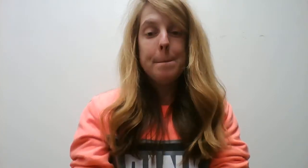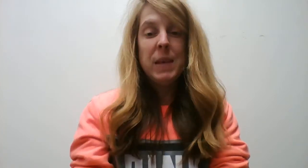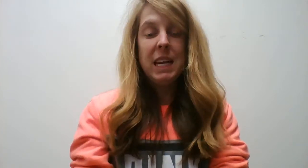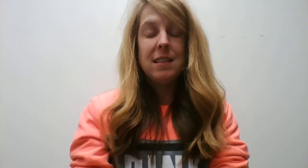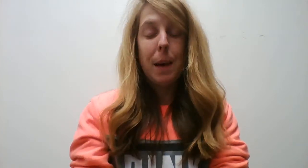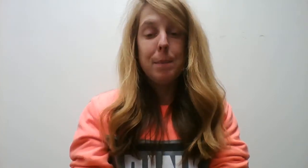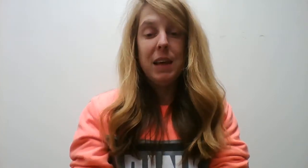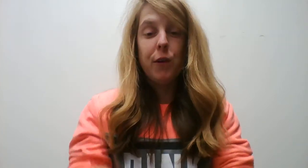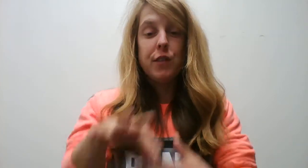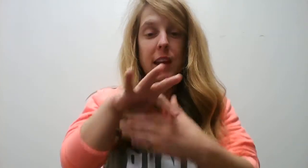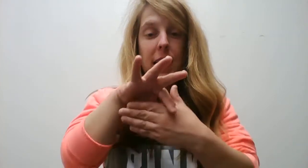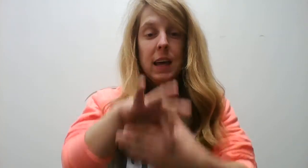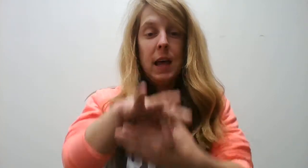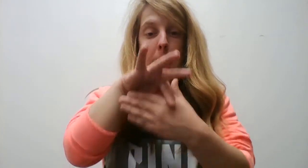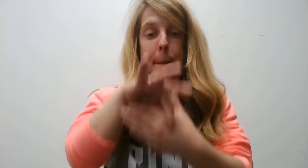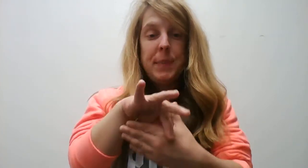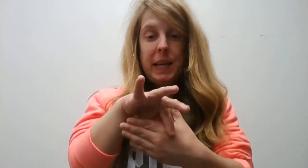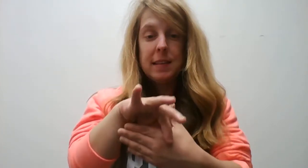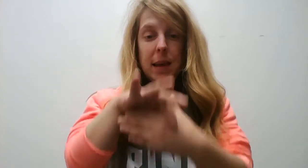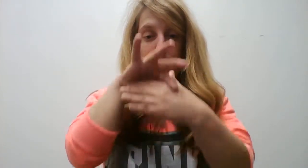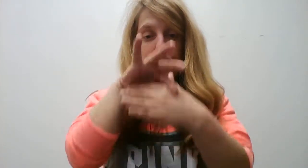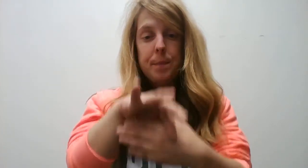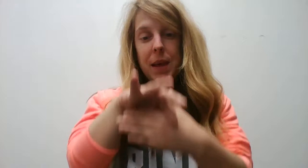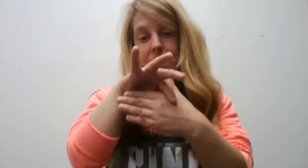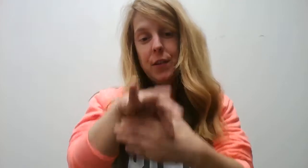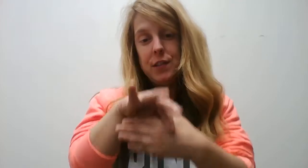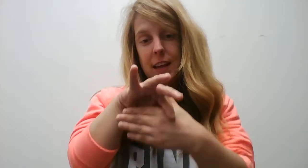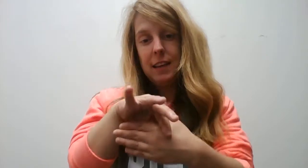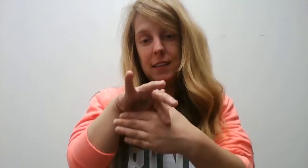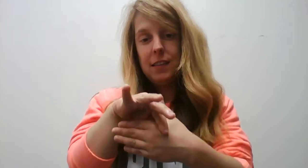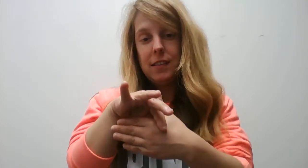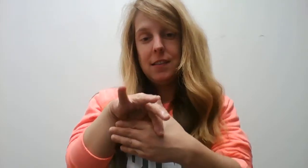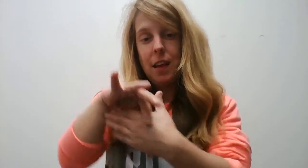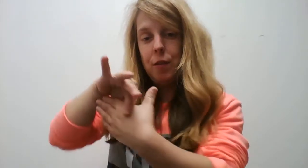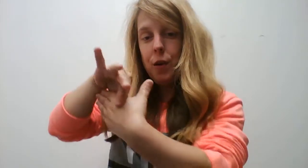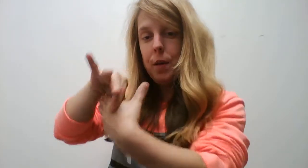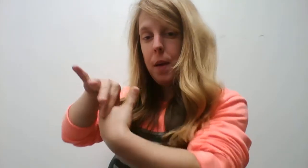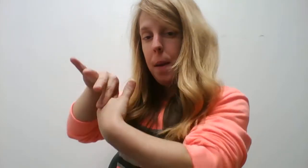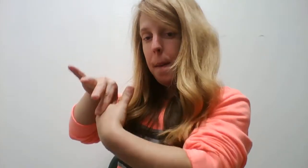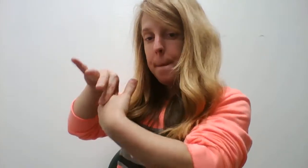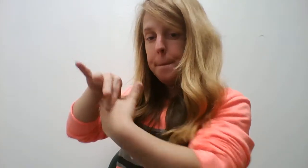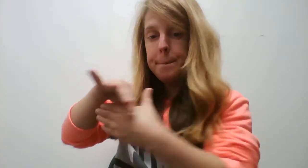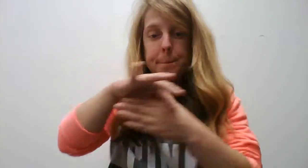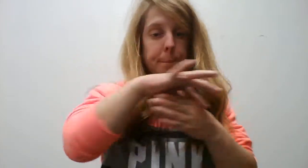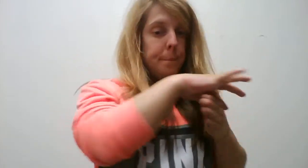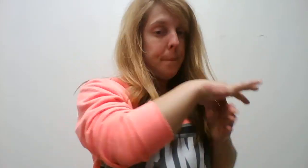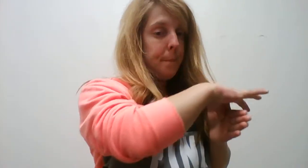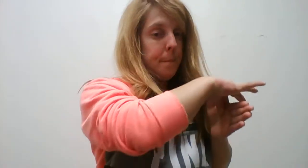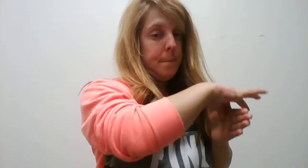Meat, beef, or steak? Meat. Beef or steak? This is a sign for meat.